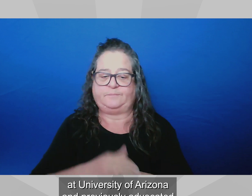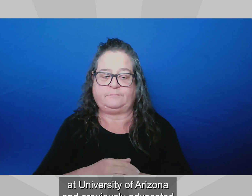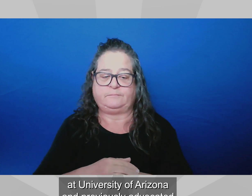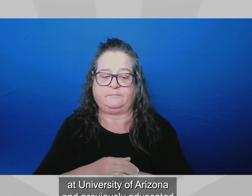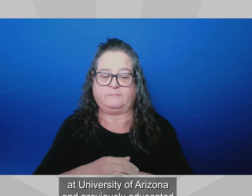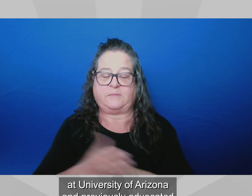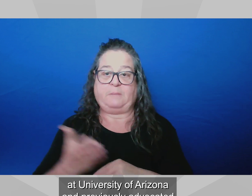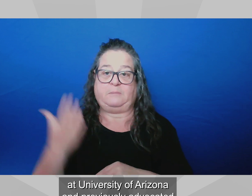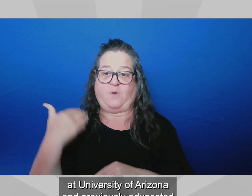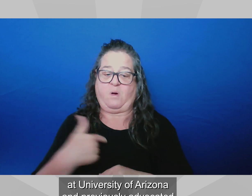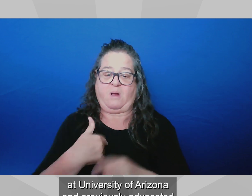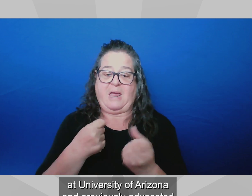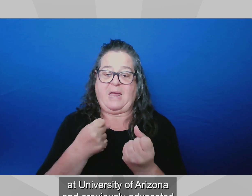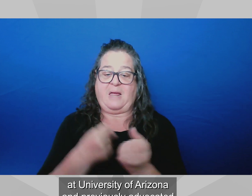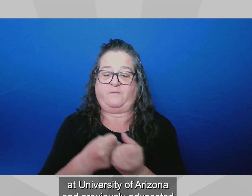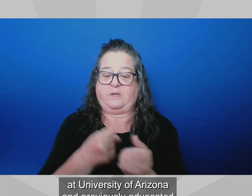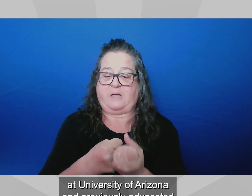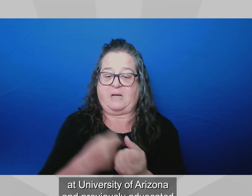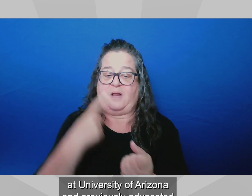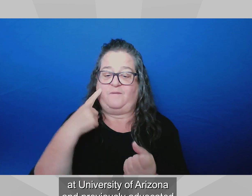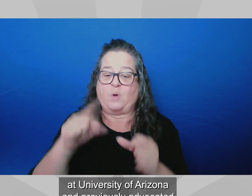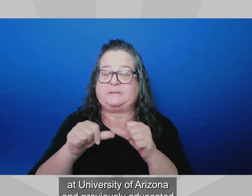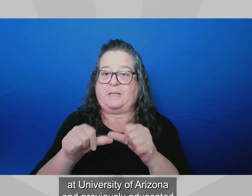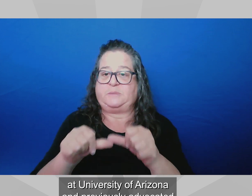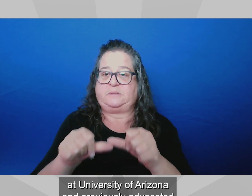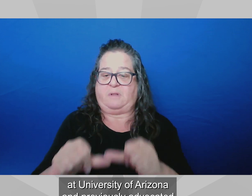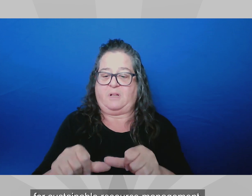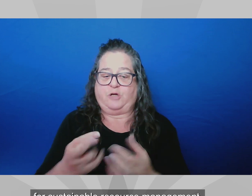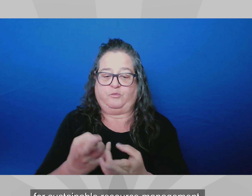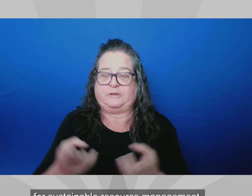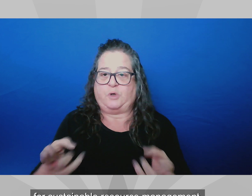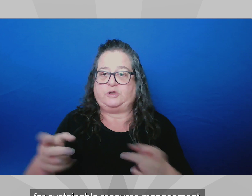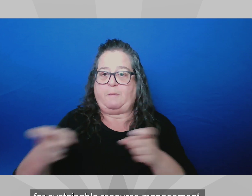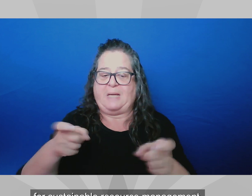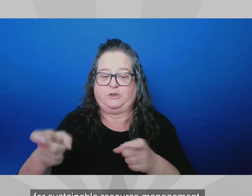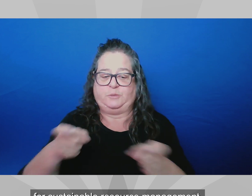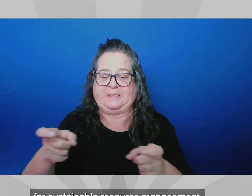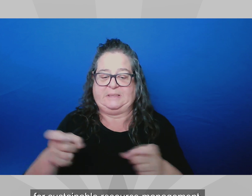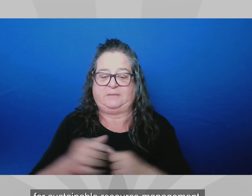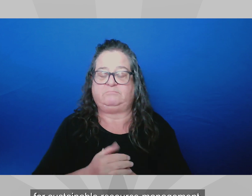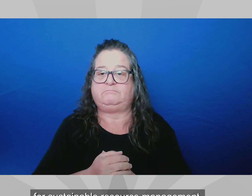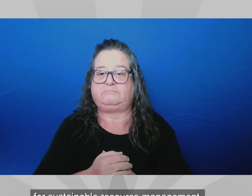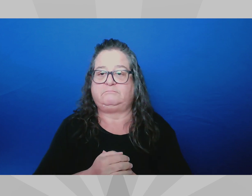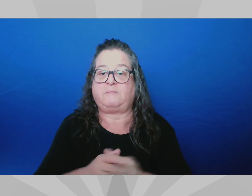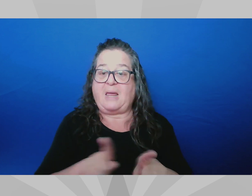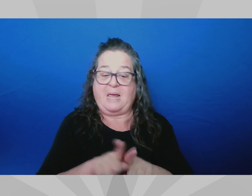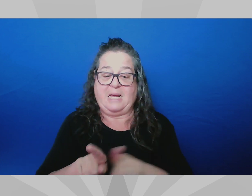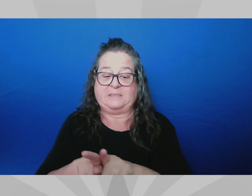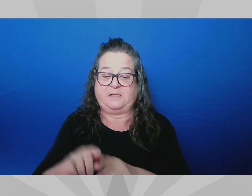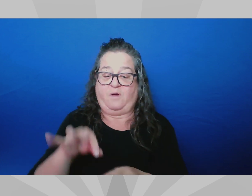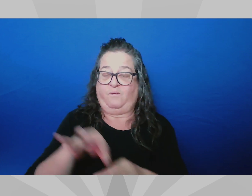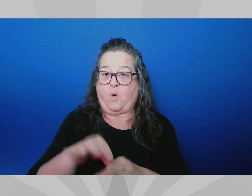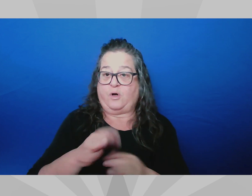at University of Arizona, and previously advocated for sustainable resource management.